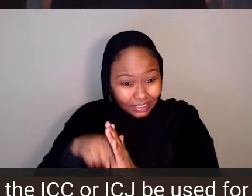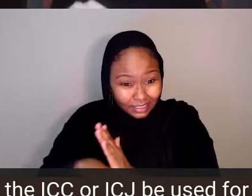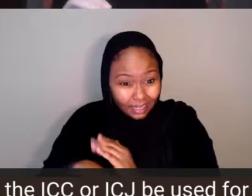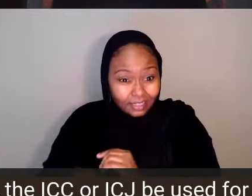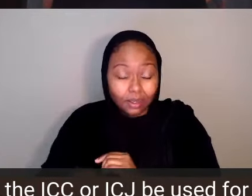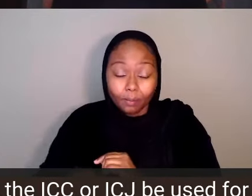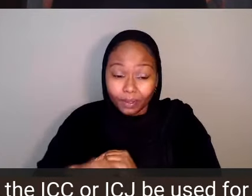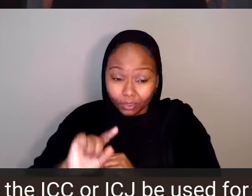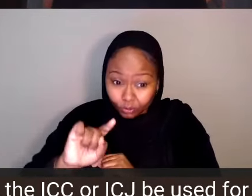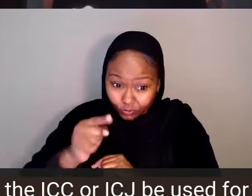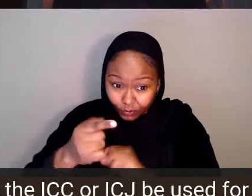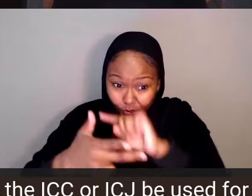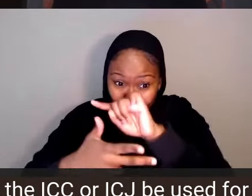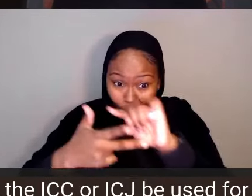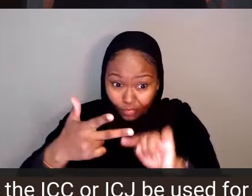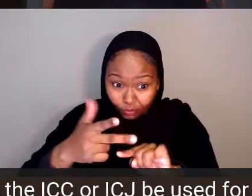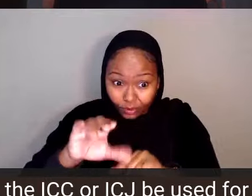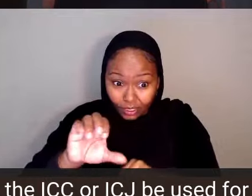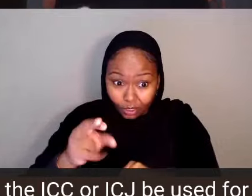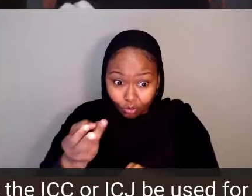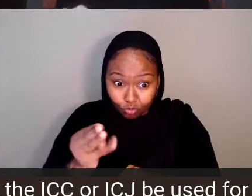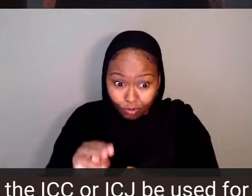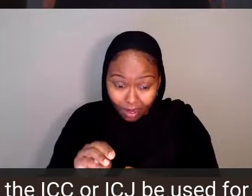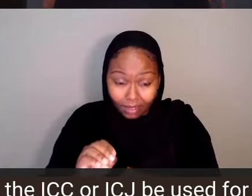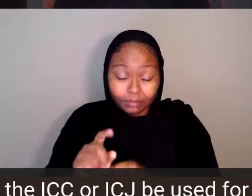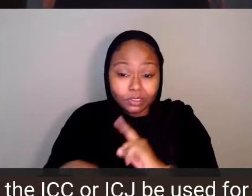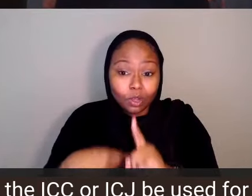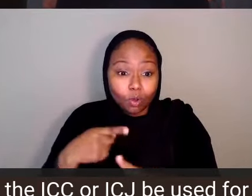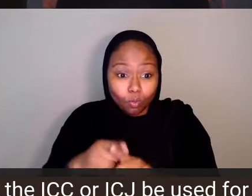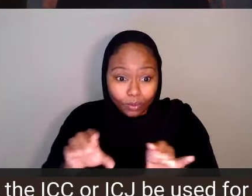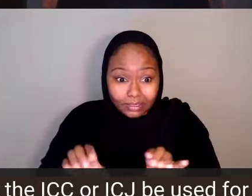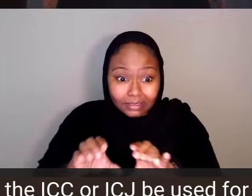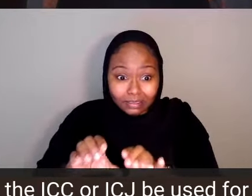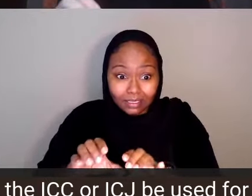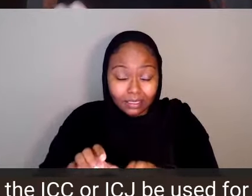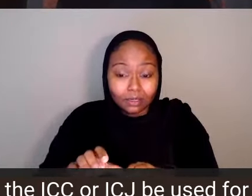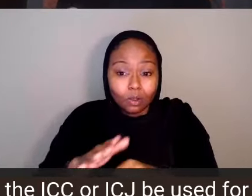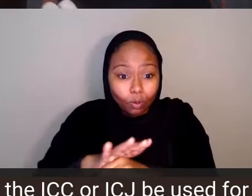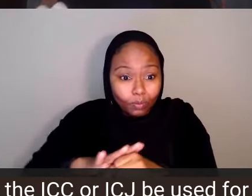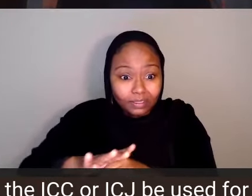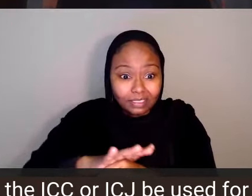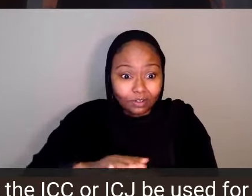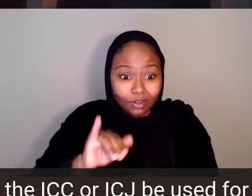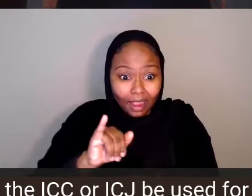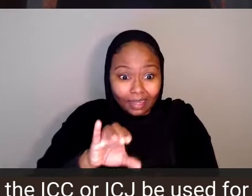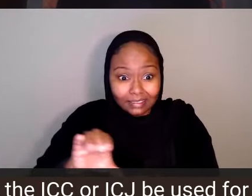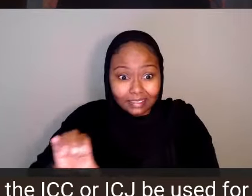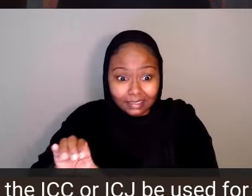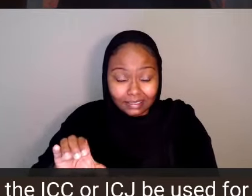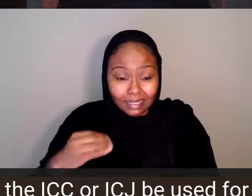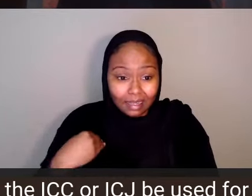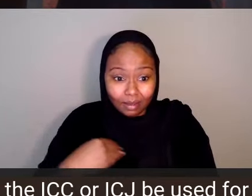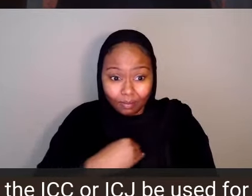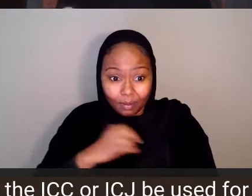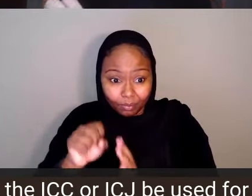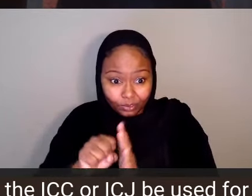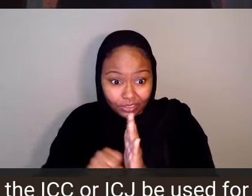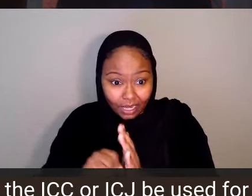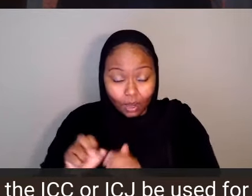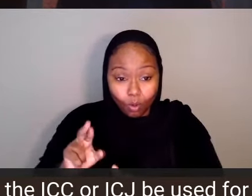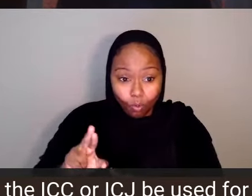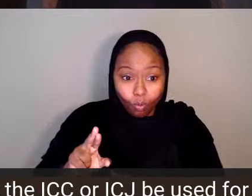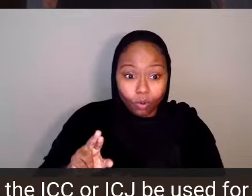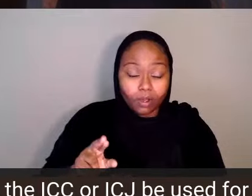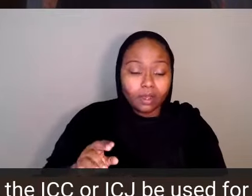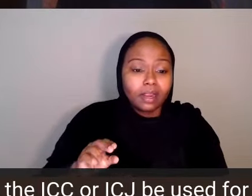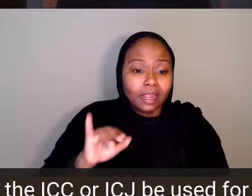crimes, when committed on the territory of an ICC member state or by a national of an